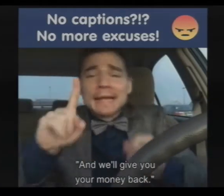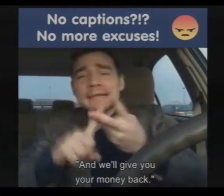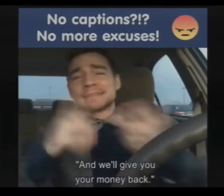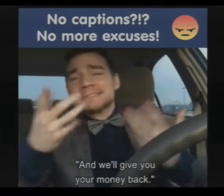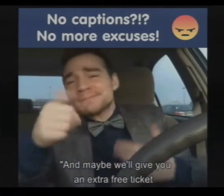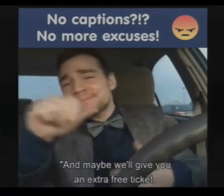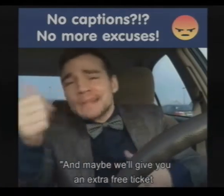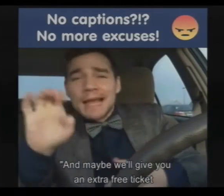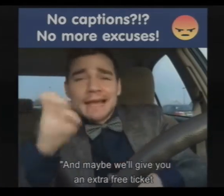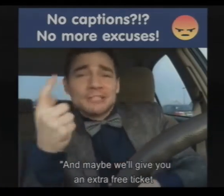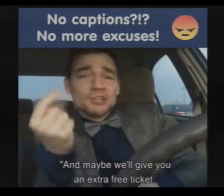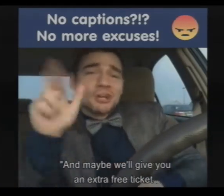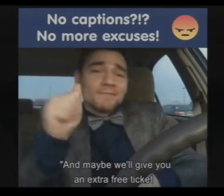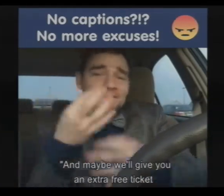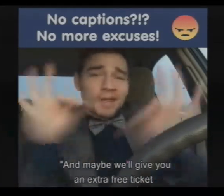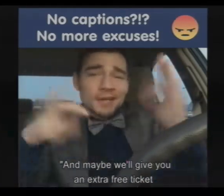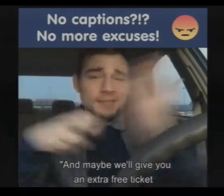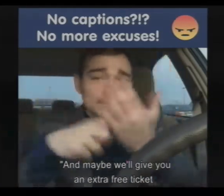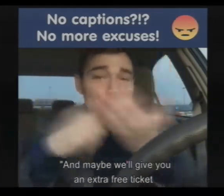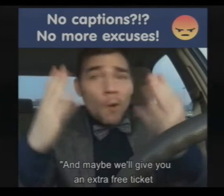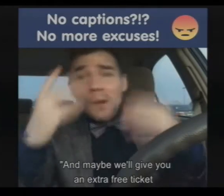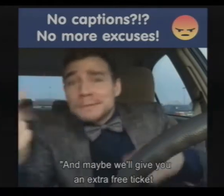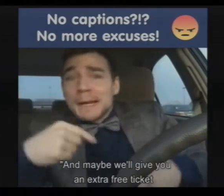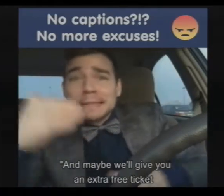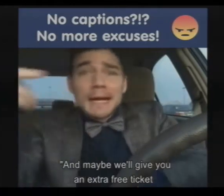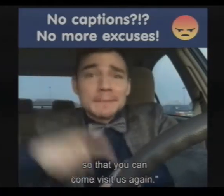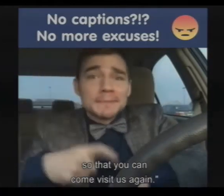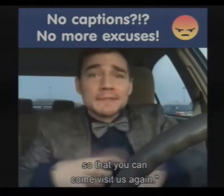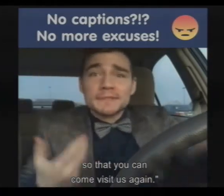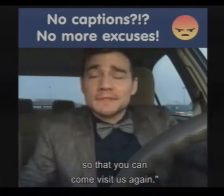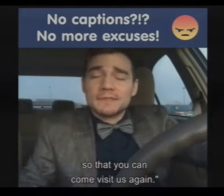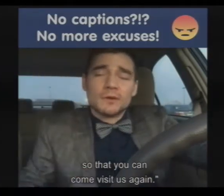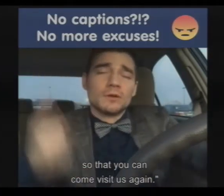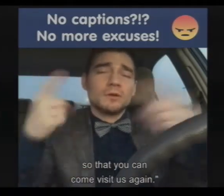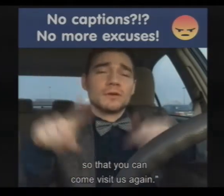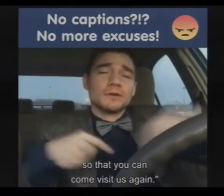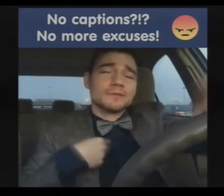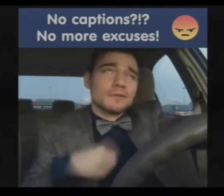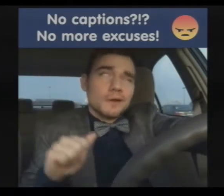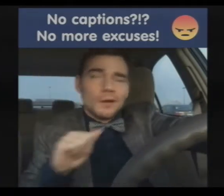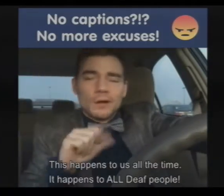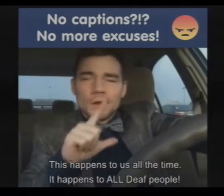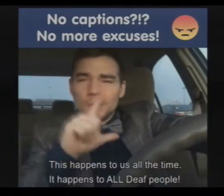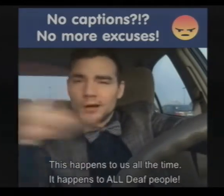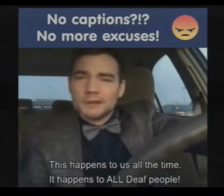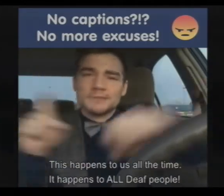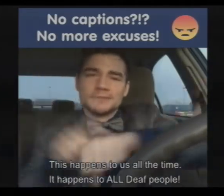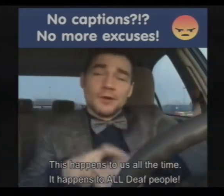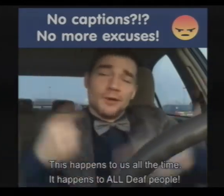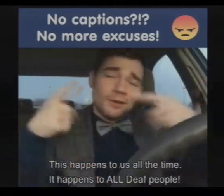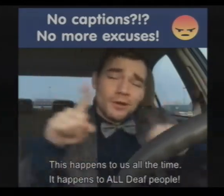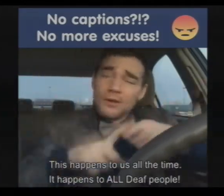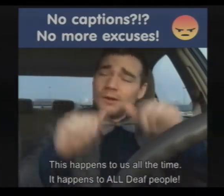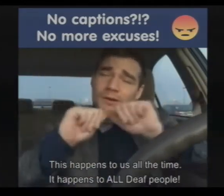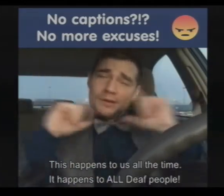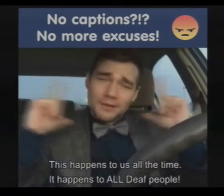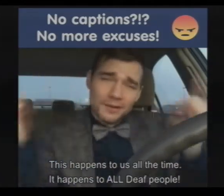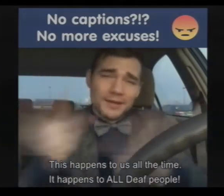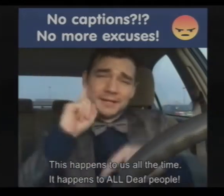back, and maybe we'll give you an extra free ticket so you can come visit us again. This happens to us all the time. It happens to all